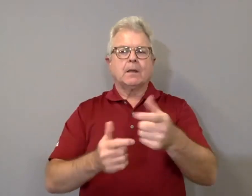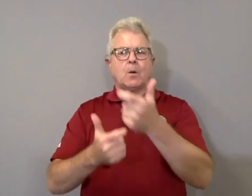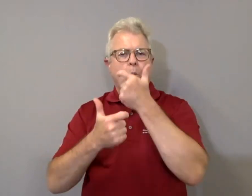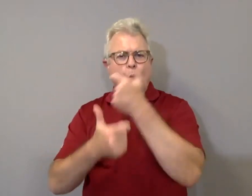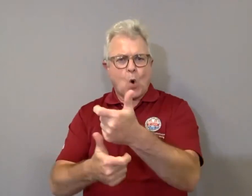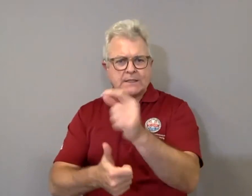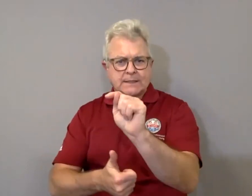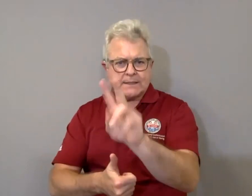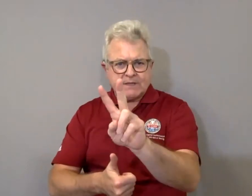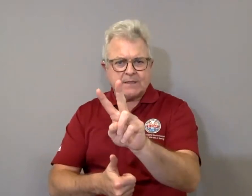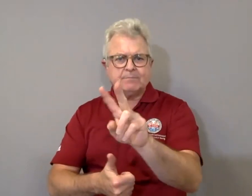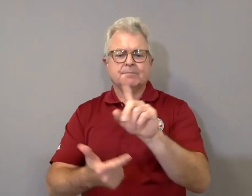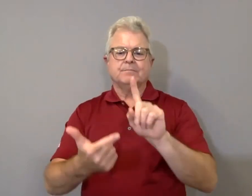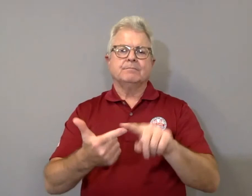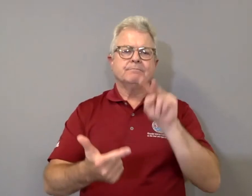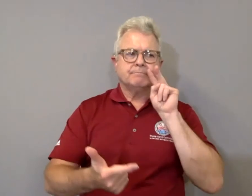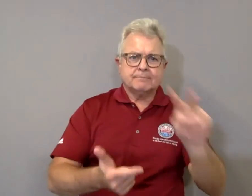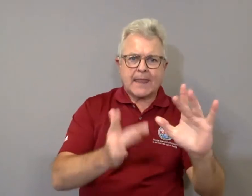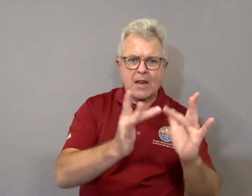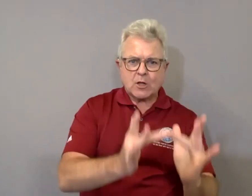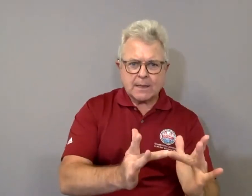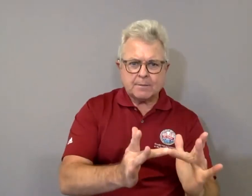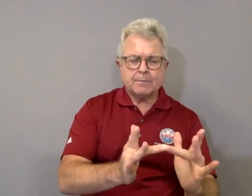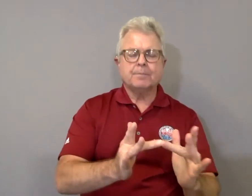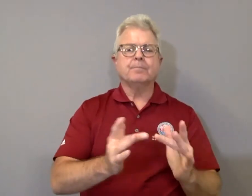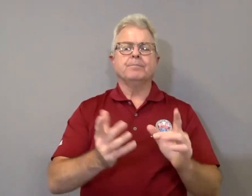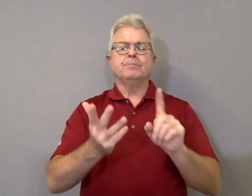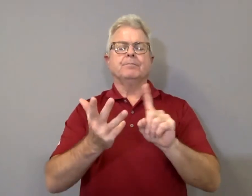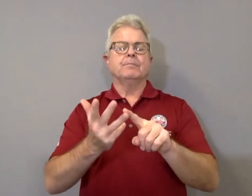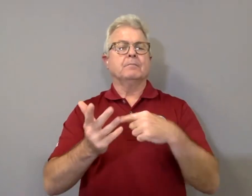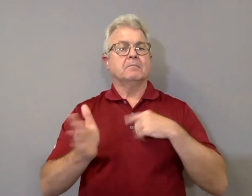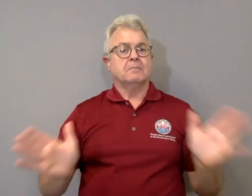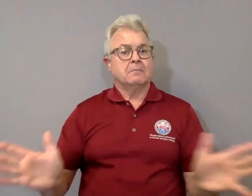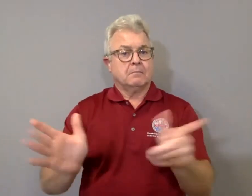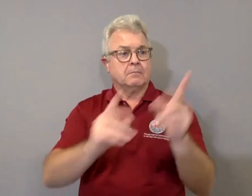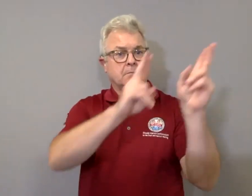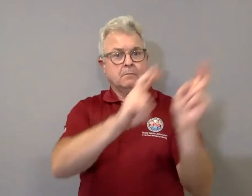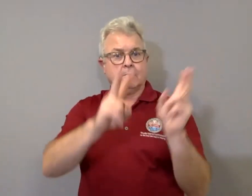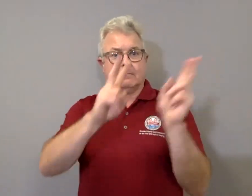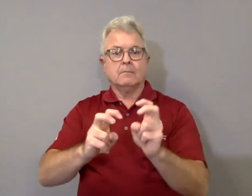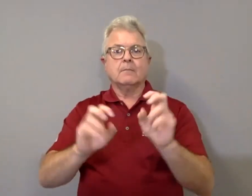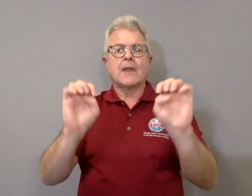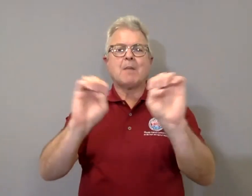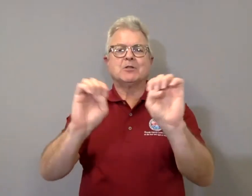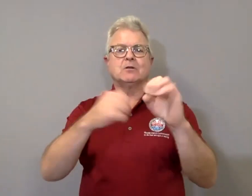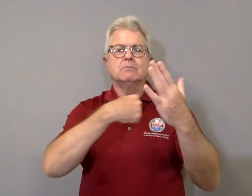Also, very important to stay informed. Watch TV, watch the updates on the internet, and